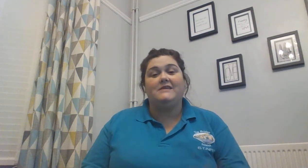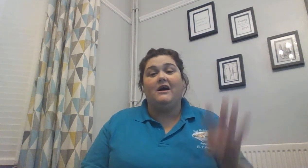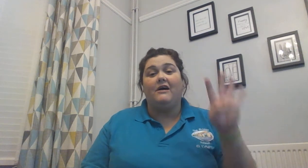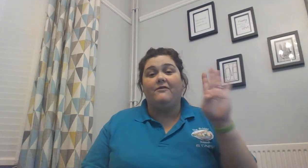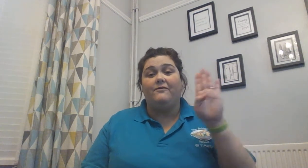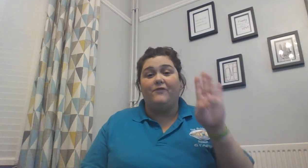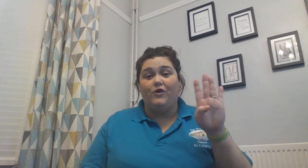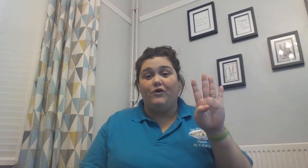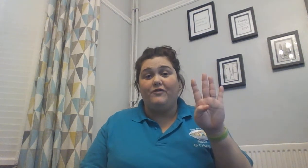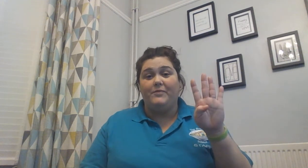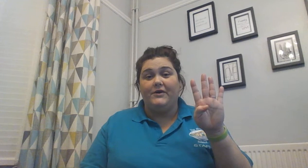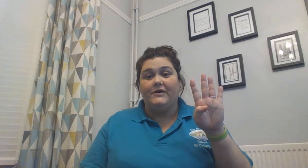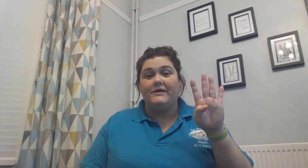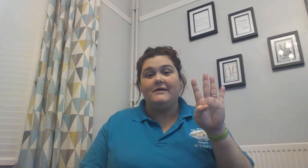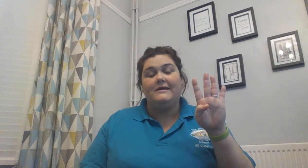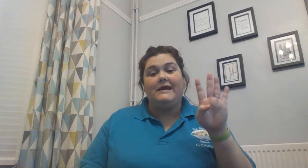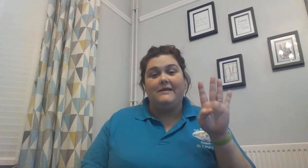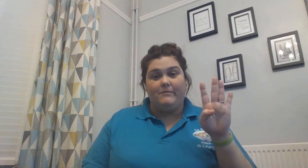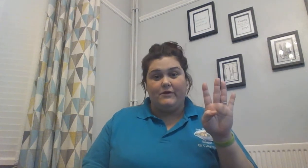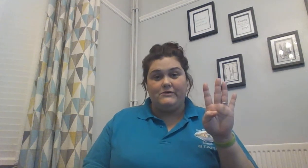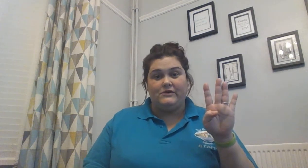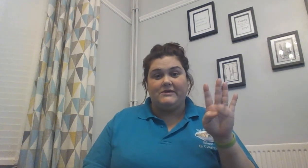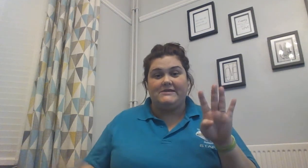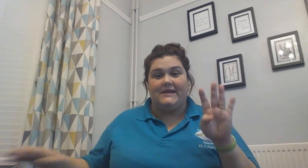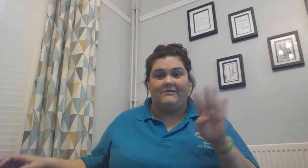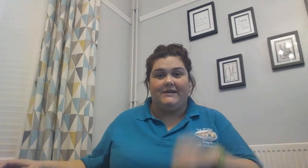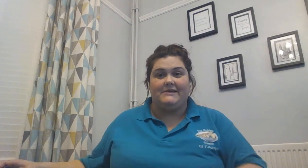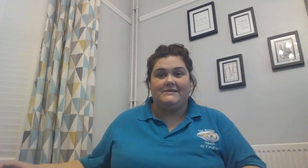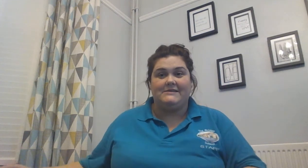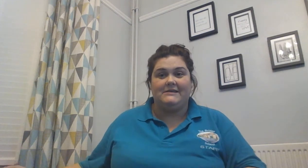our fourth book in the Moondog series.